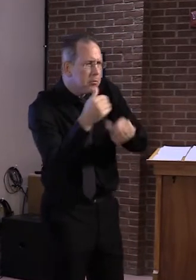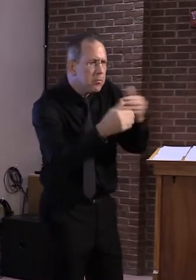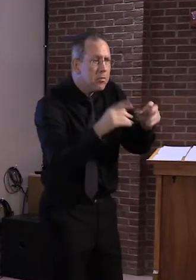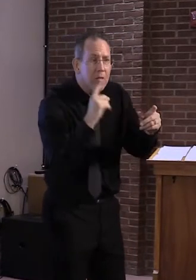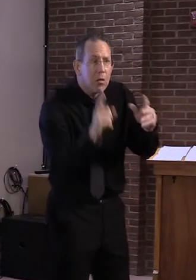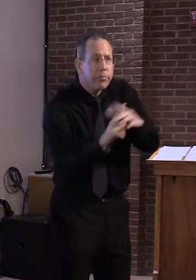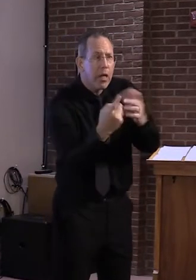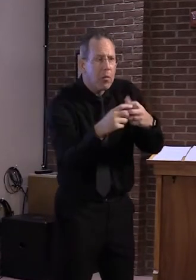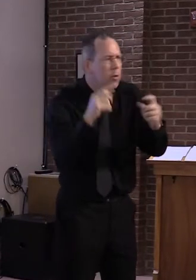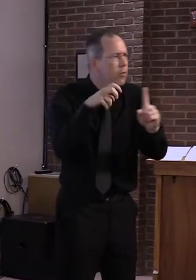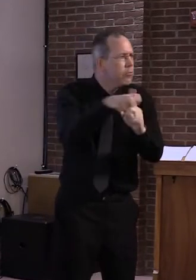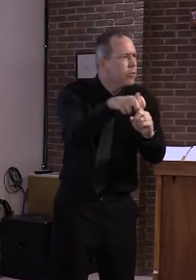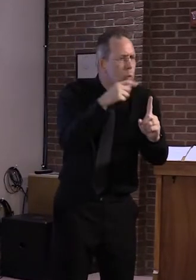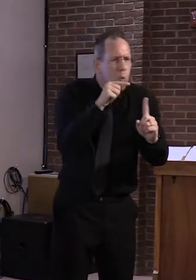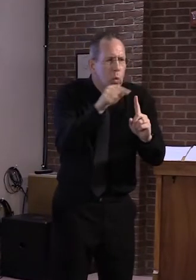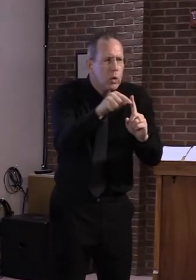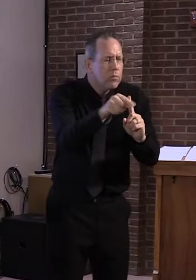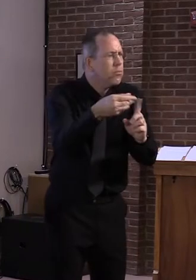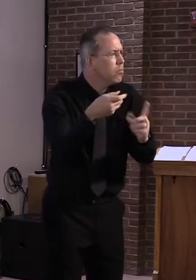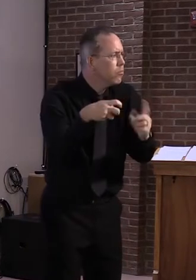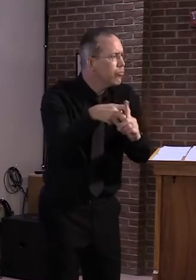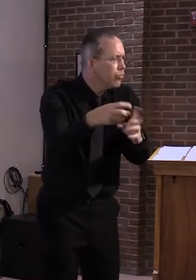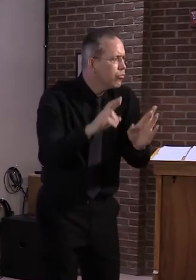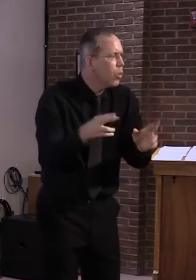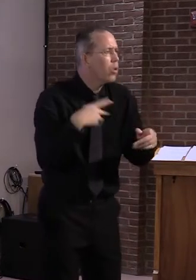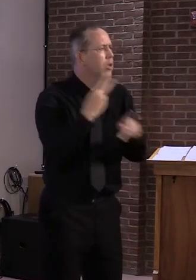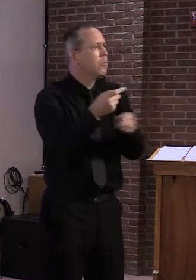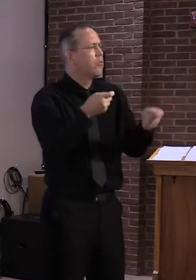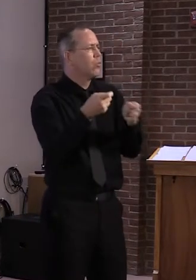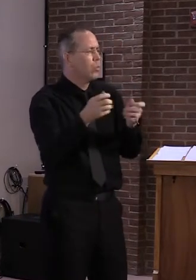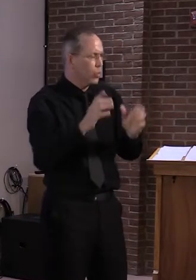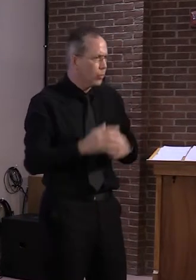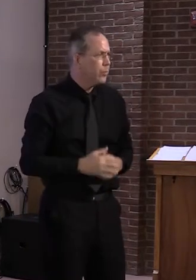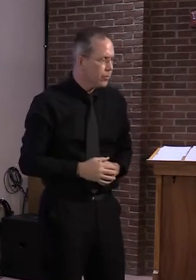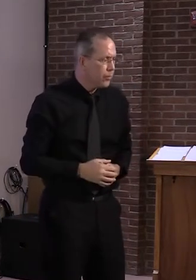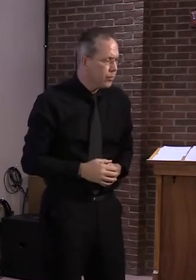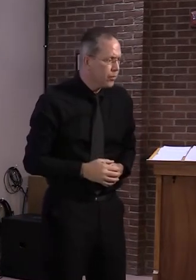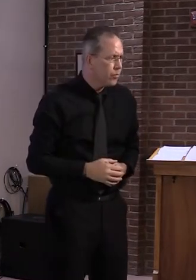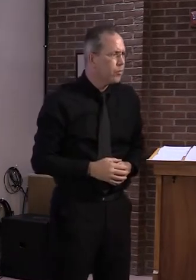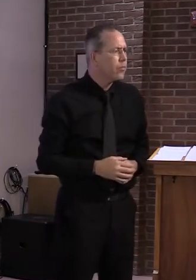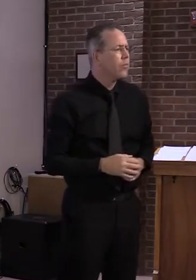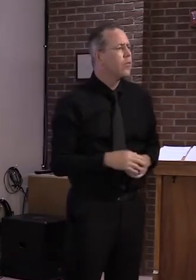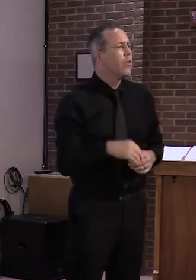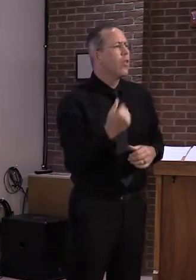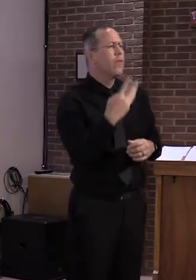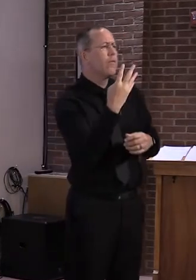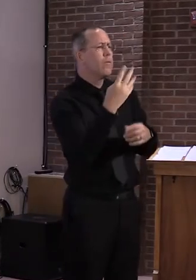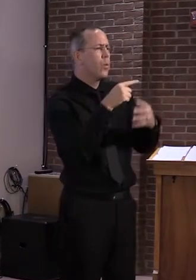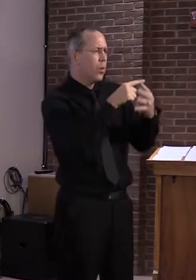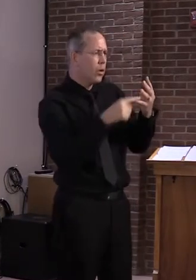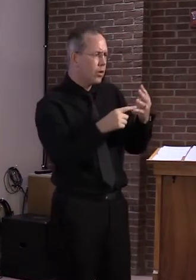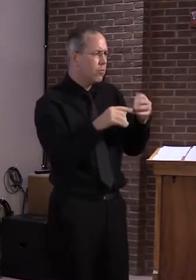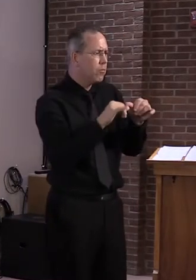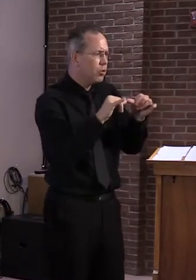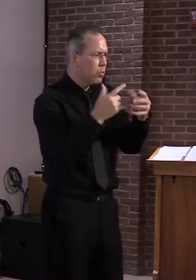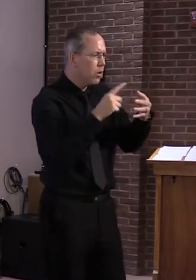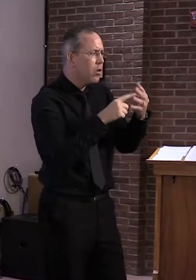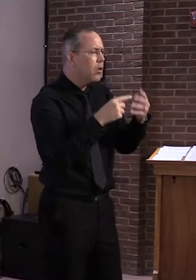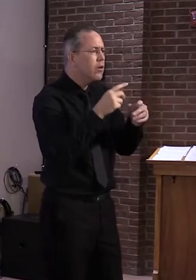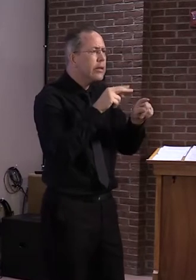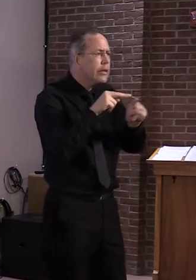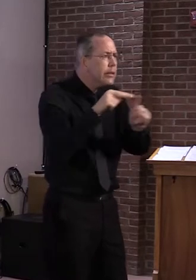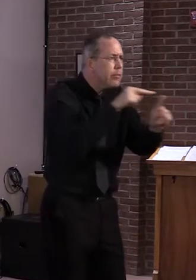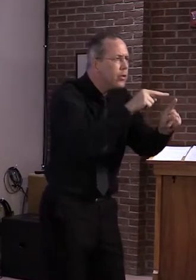of these situations. Turning now to our four reopening metrics, we continue to see good progress across the